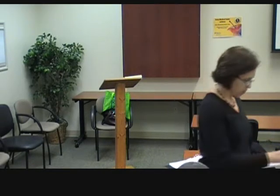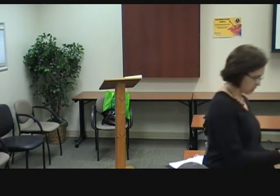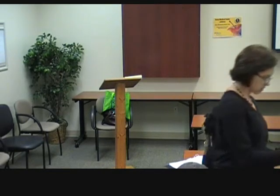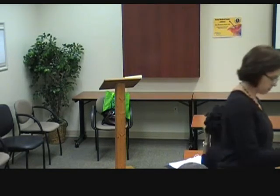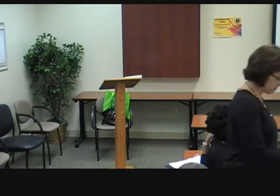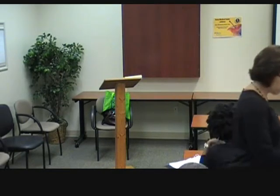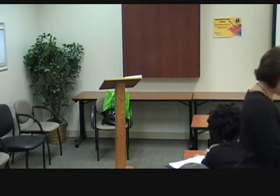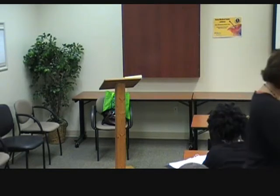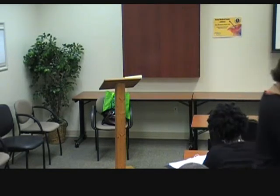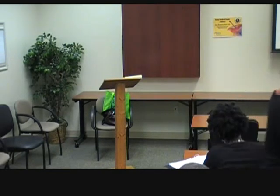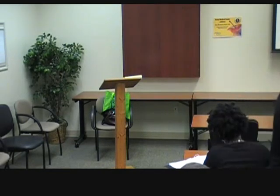welcome.